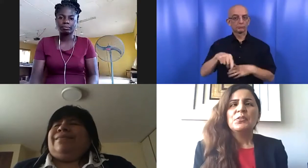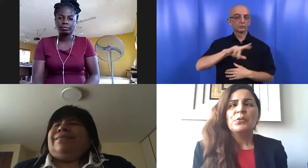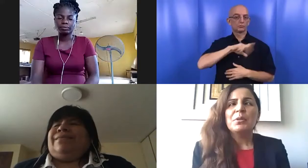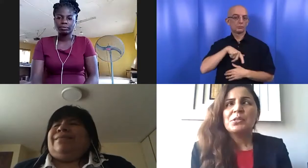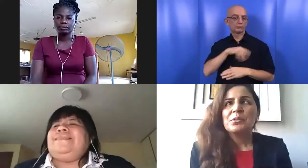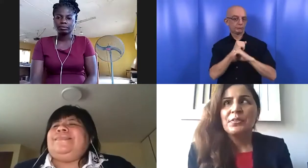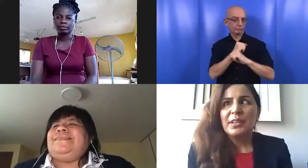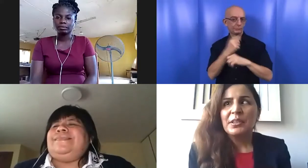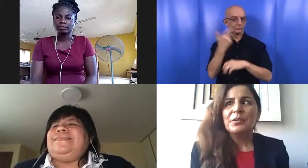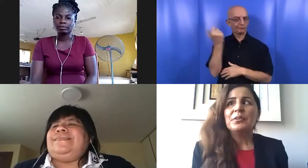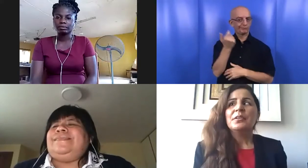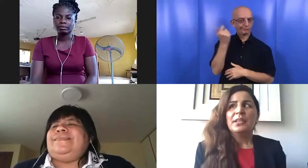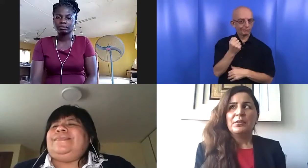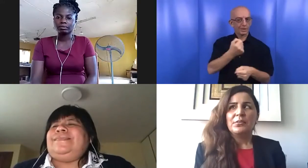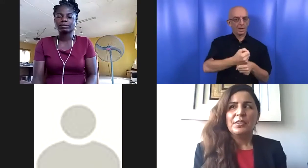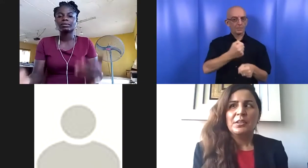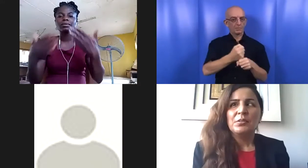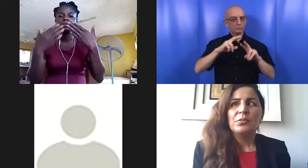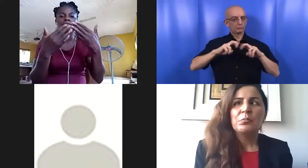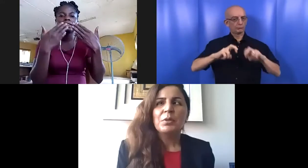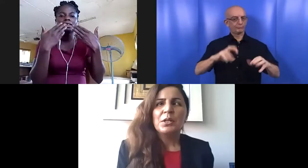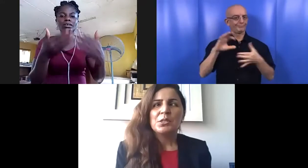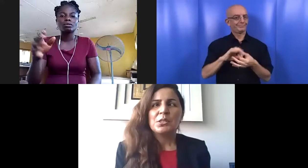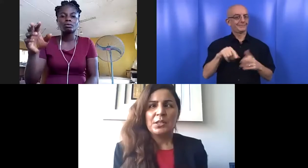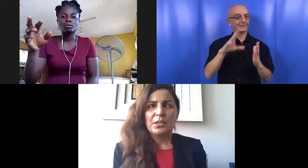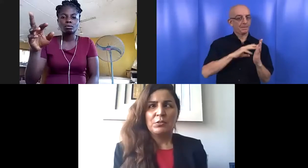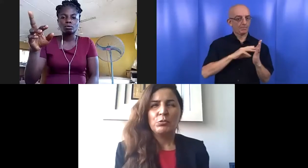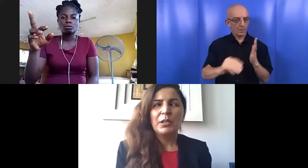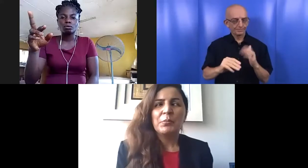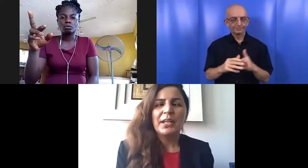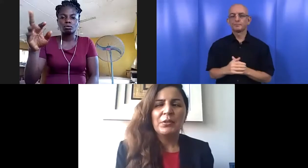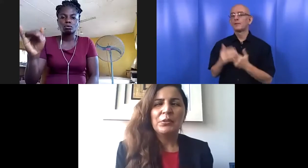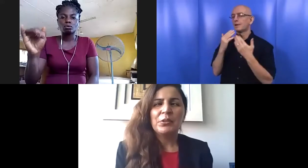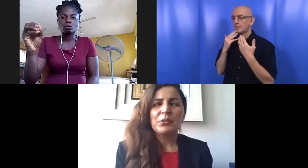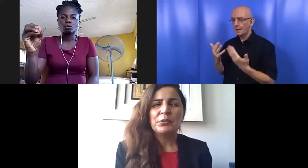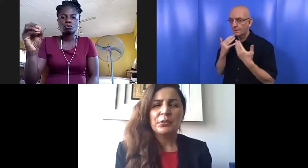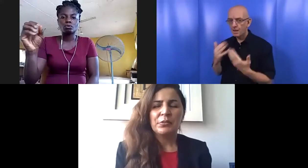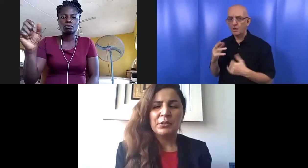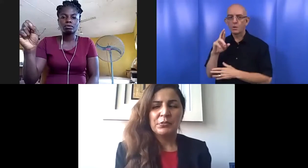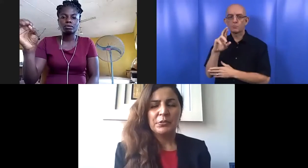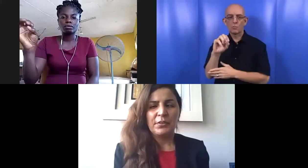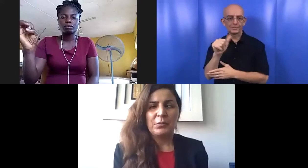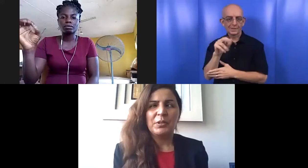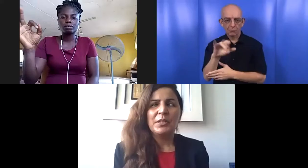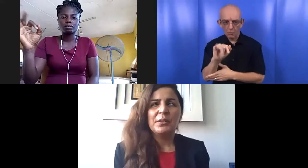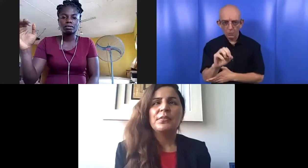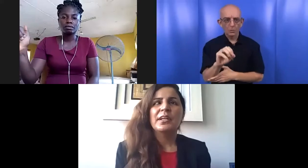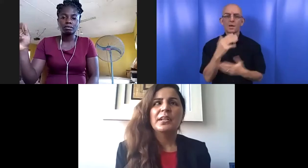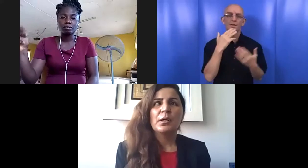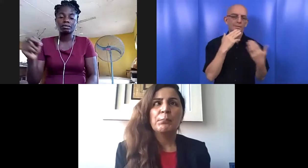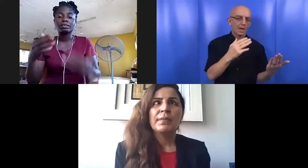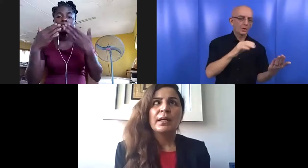Thank you so much, Rosario, and also thank you so much to Suleiman and Olga for wonderful testimonials.